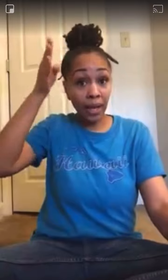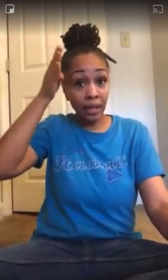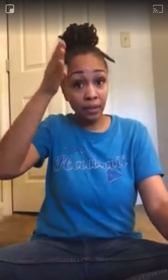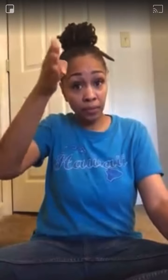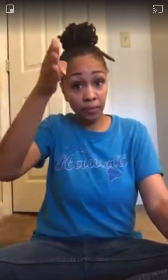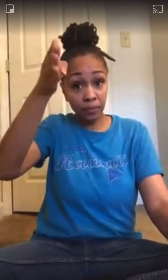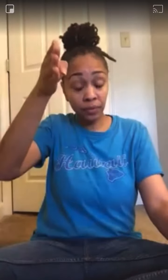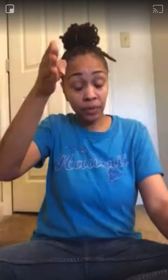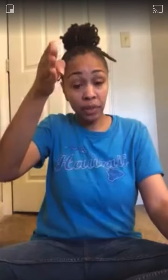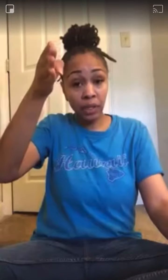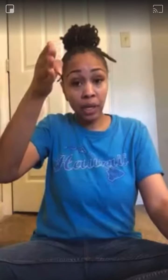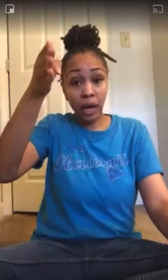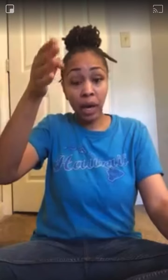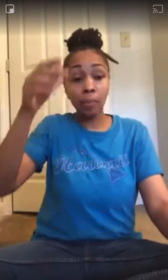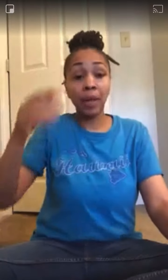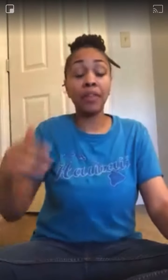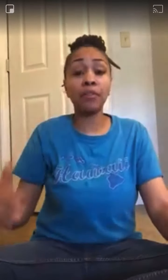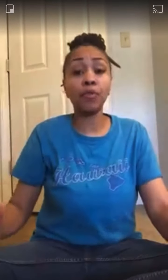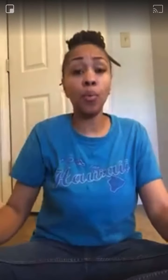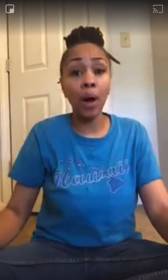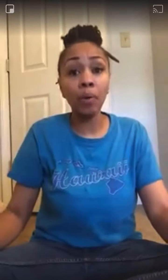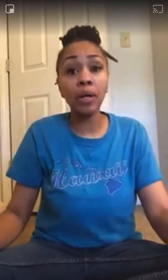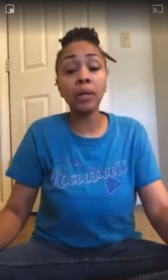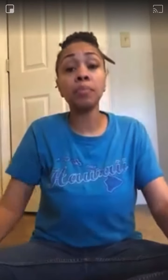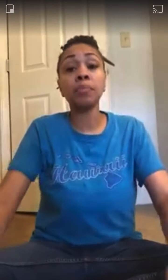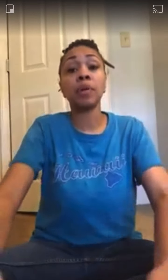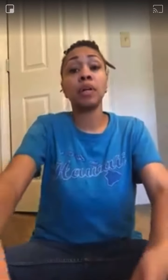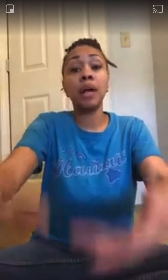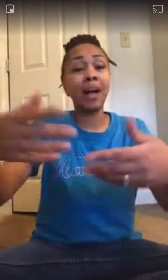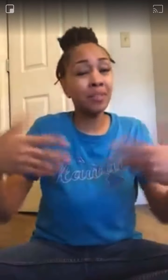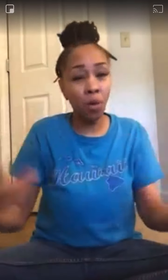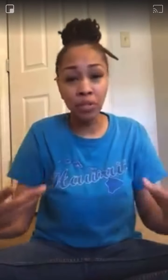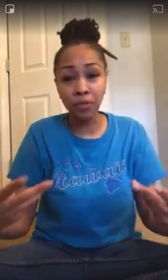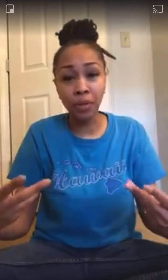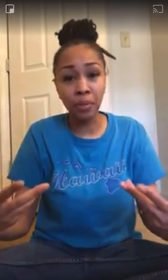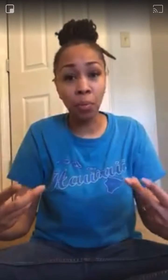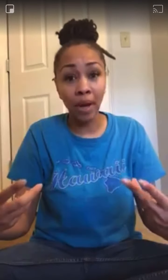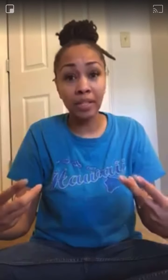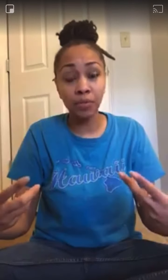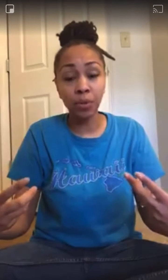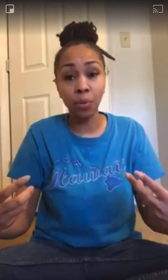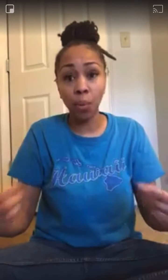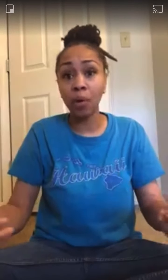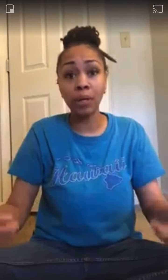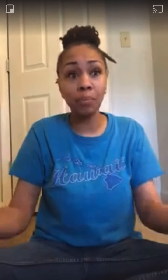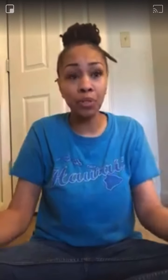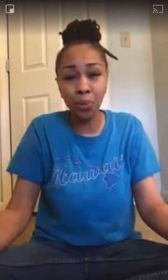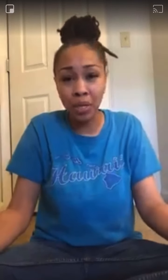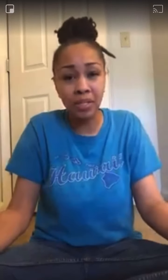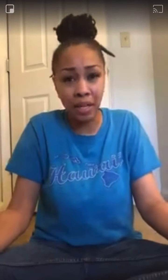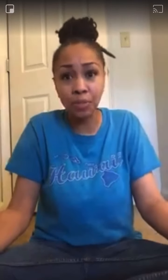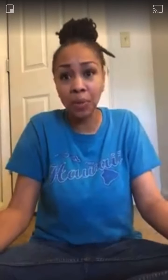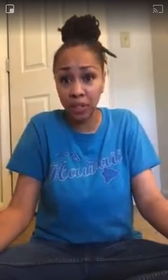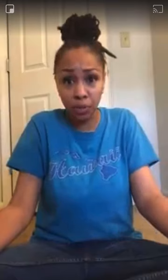hand. And then for welcome, I saw different ways of doing welcome. So it's really your